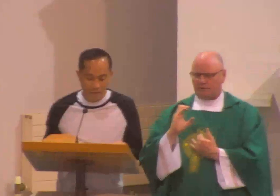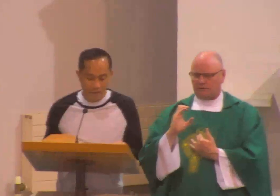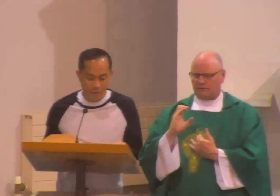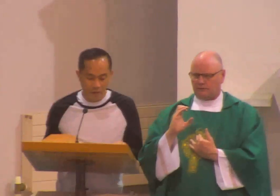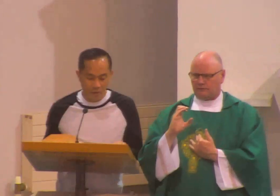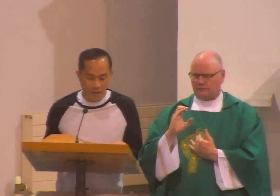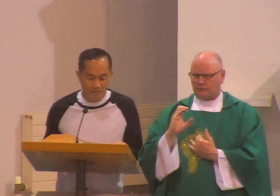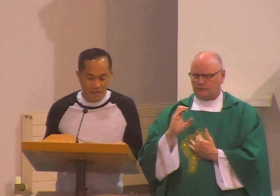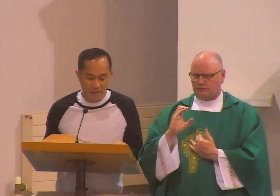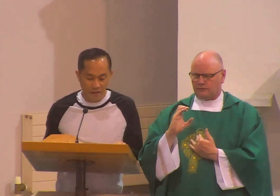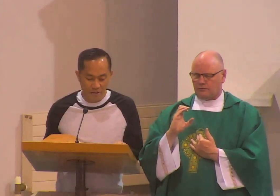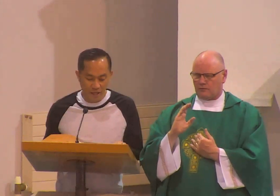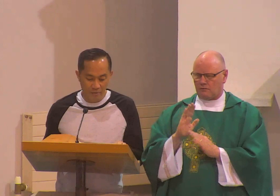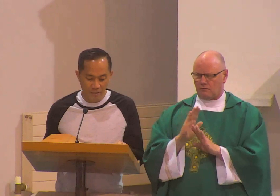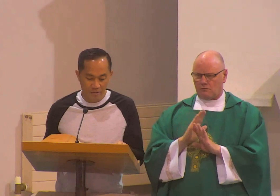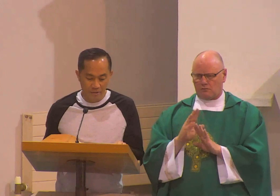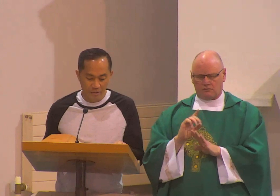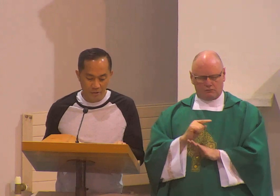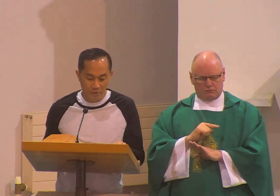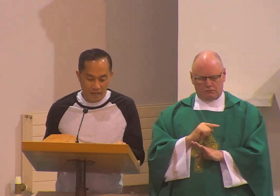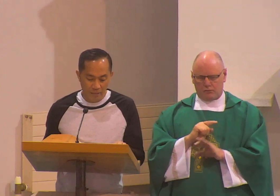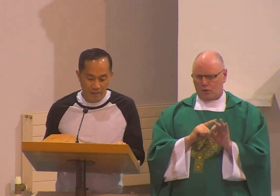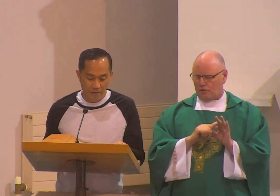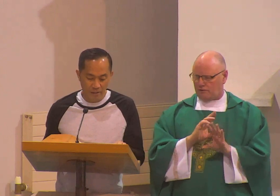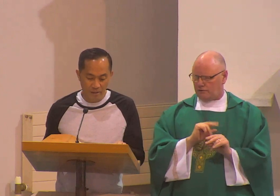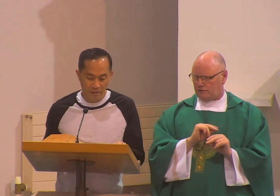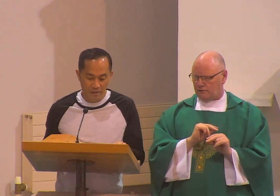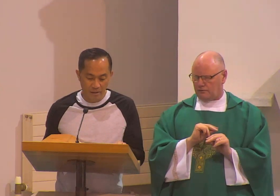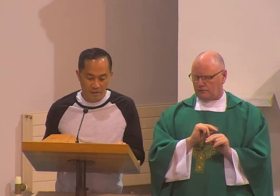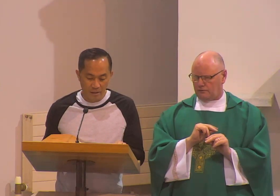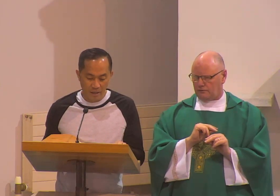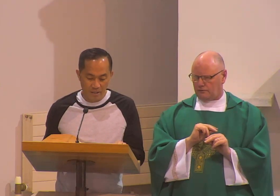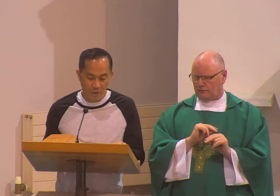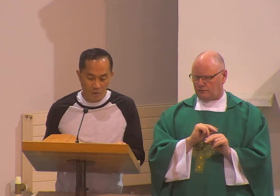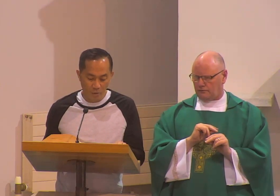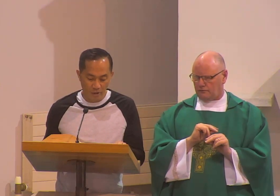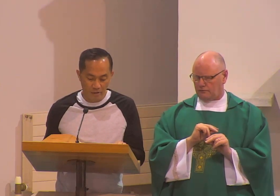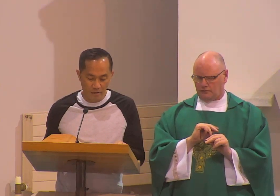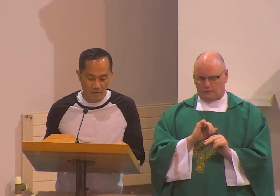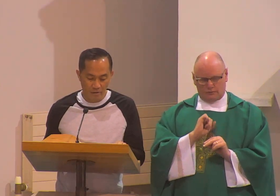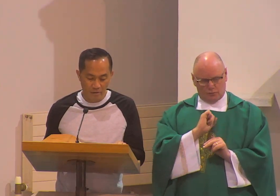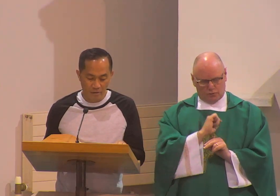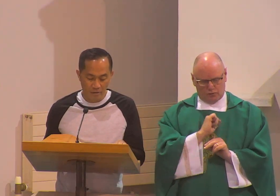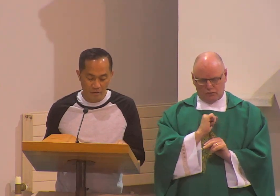Not that we are qualified in ourselves to claim anything as our own work.